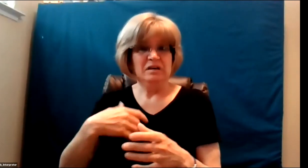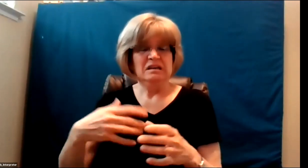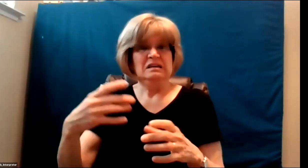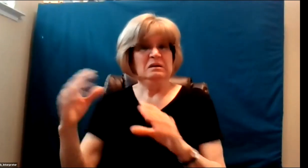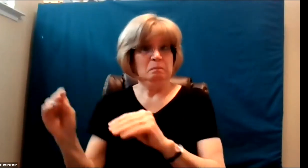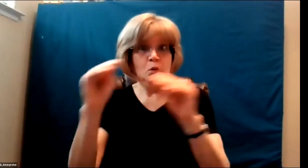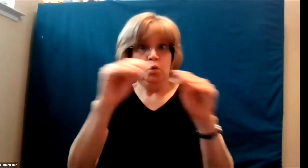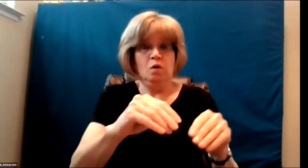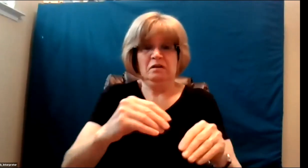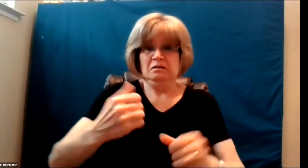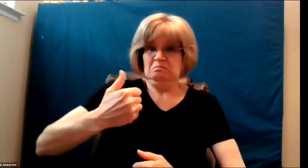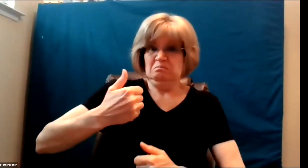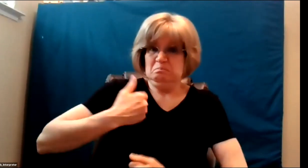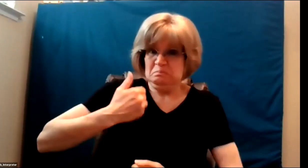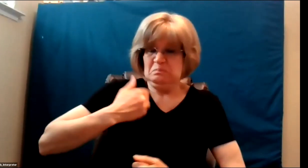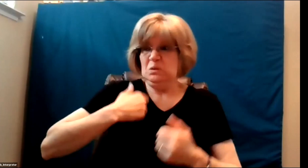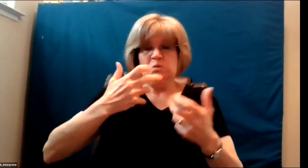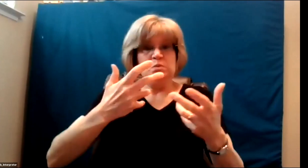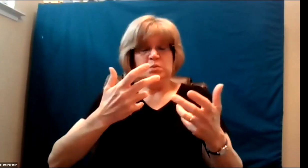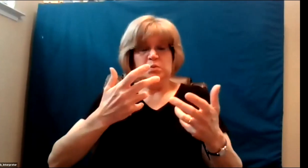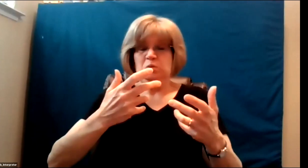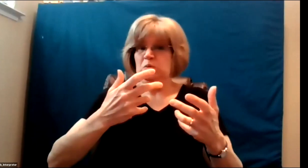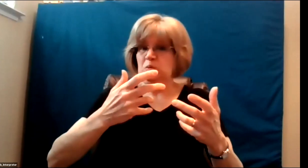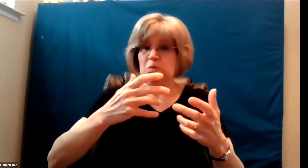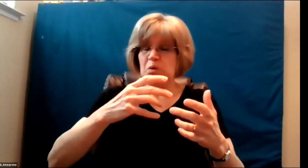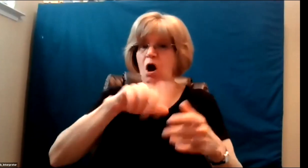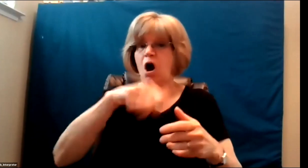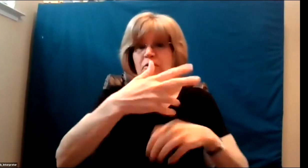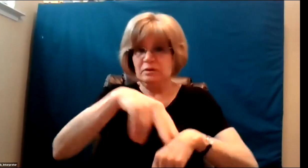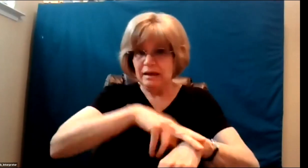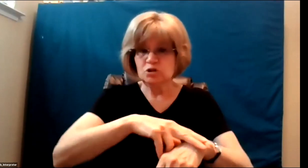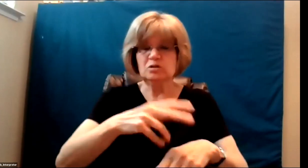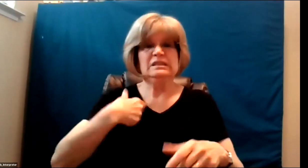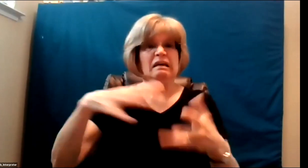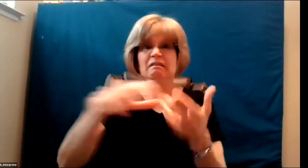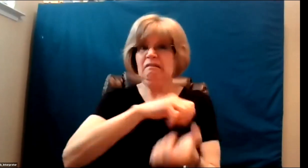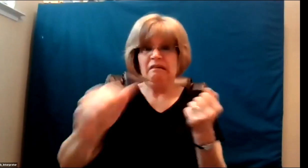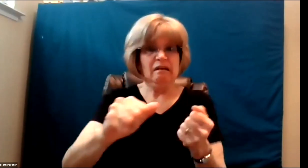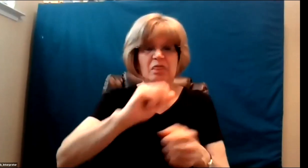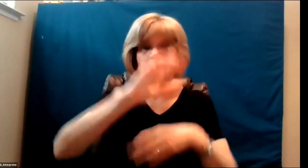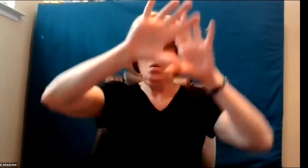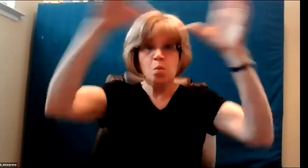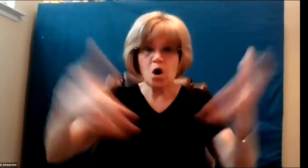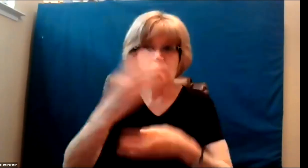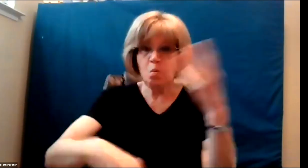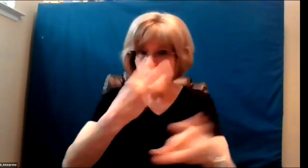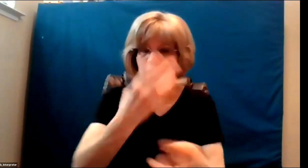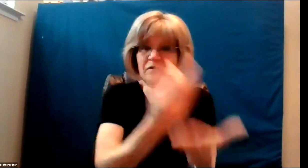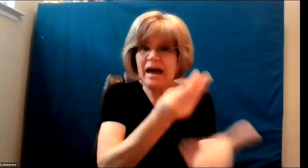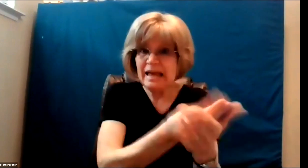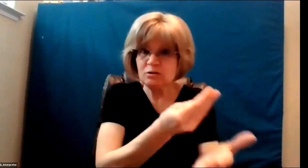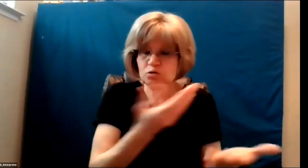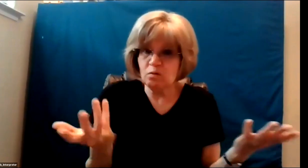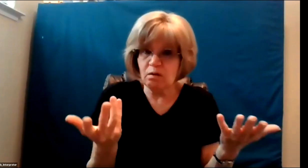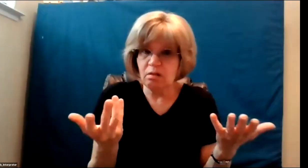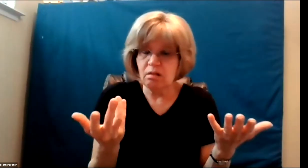have a disastrous effect on world financial markets? Or what if, sounds a bit crazy, but what